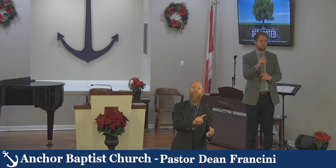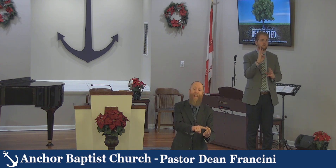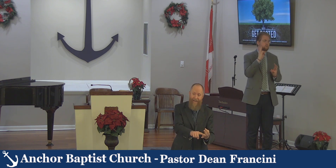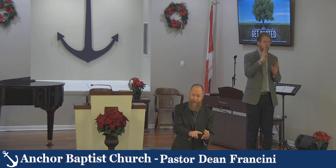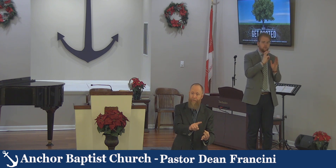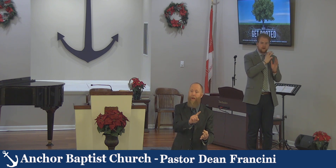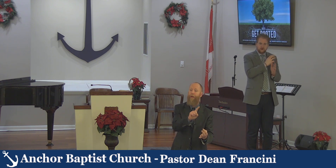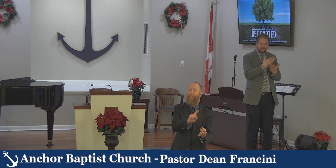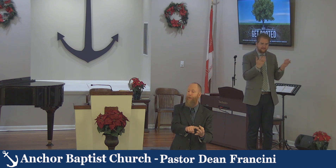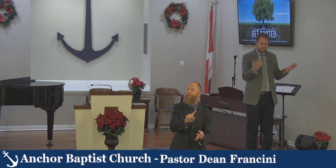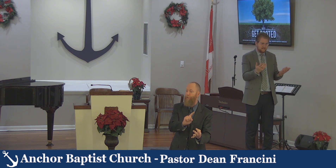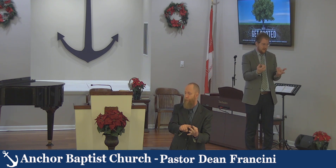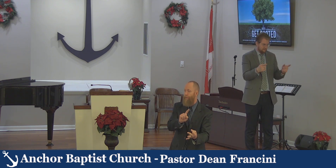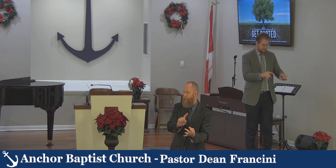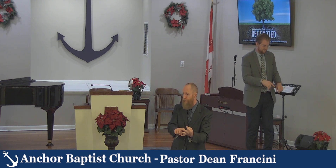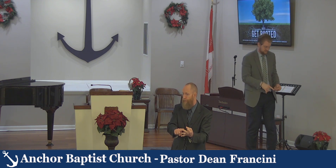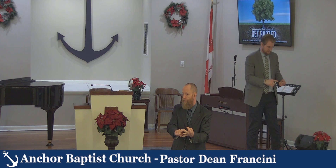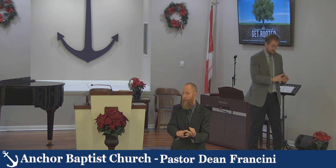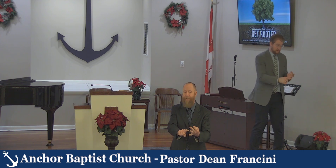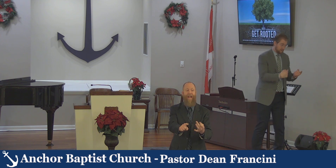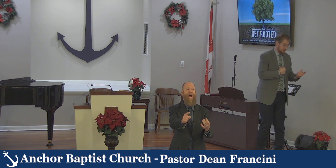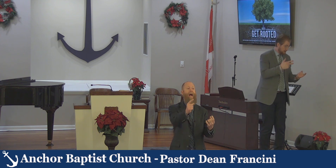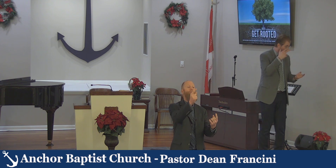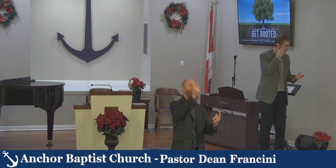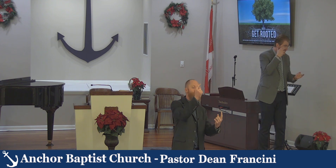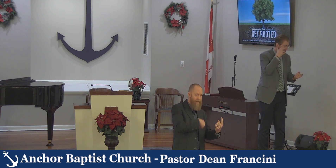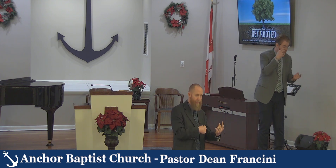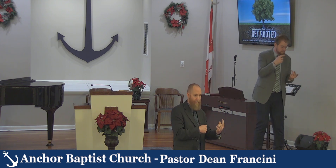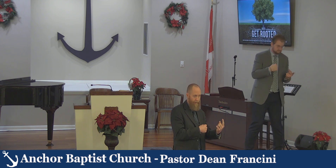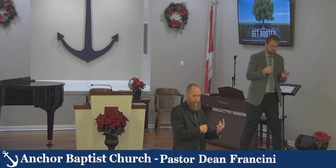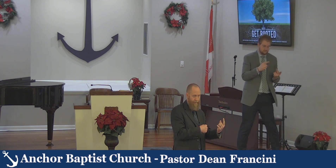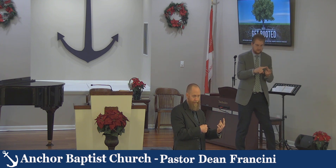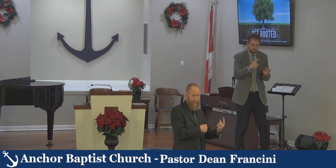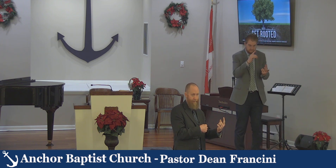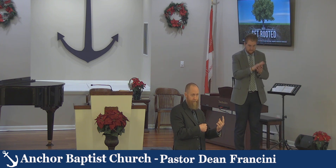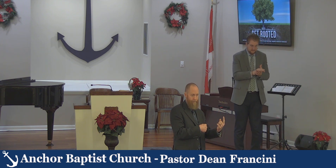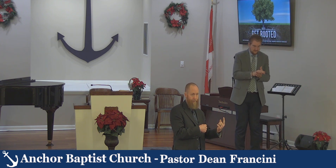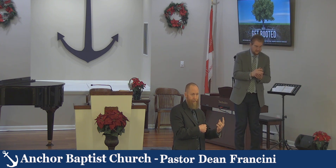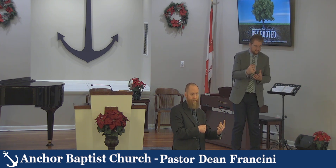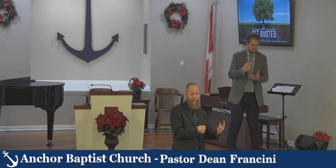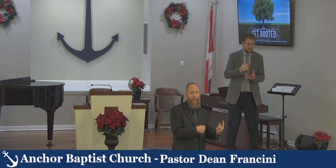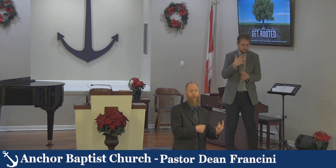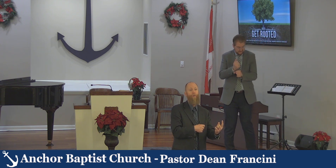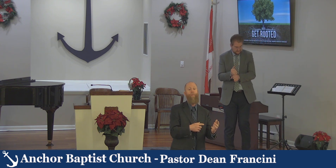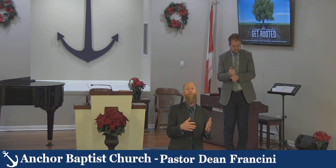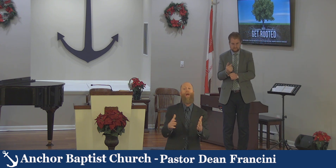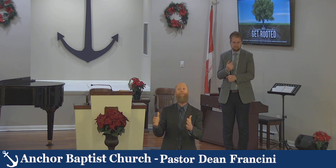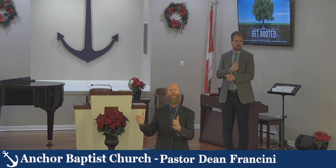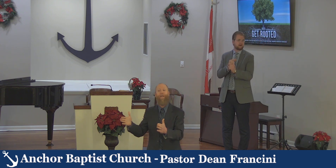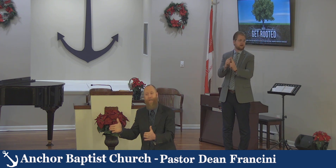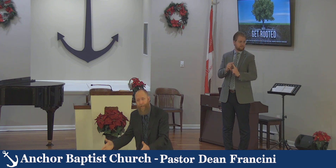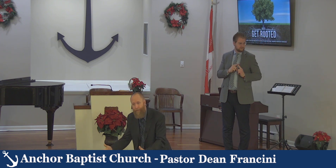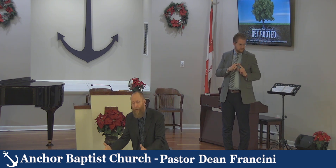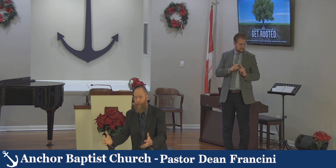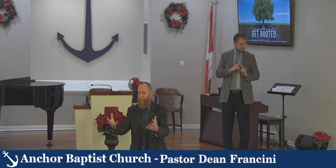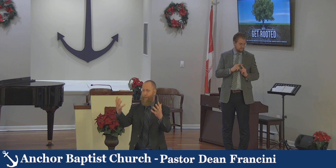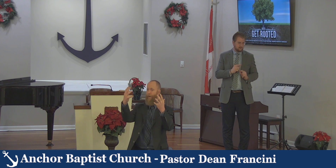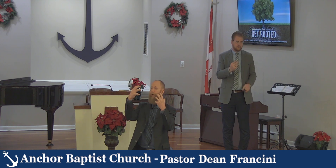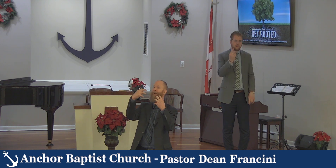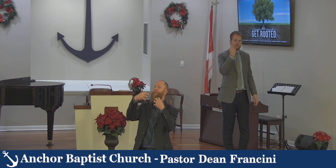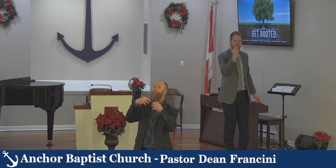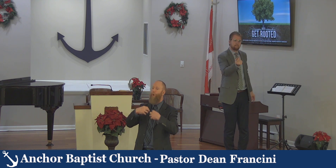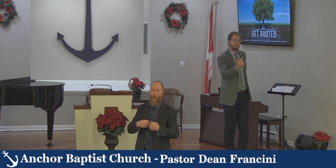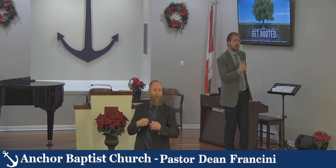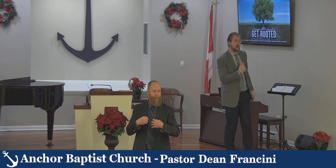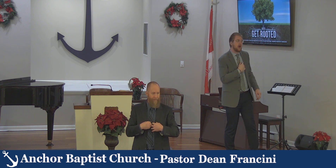now saved by my faith and trust in Jesus Christ. I'm sealed with the Holy Spirit of God. Everybody with me? The moment I believe, the Holy Spirit of